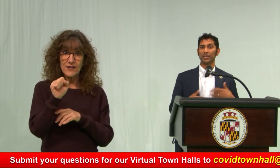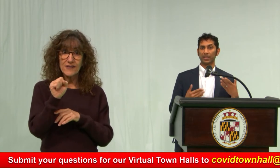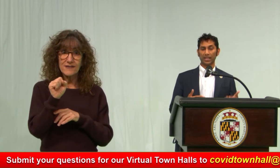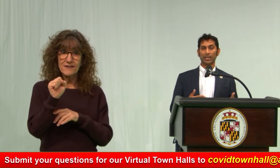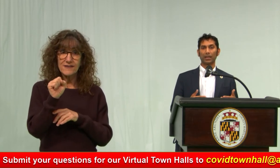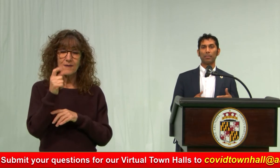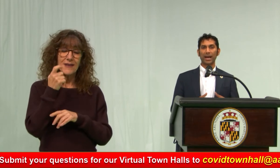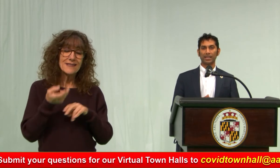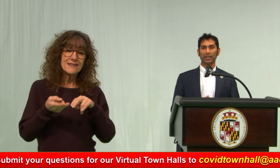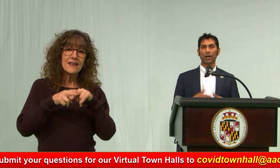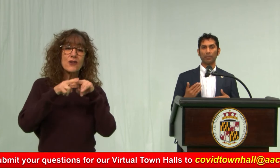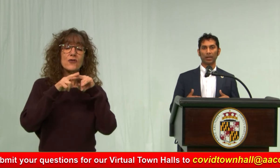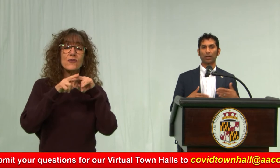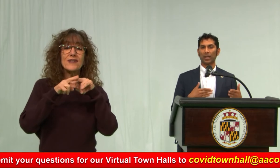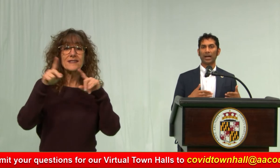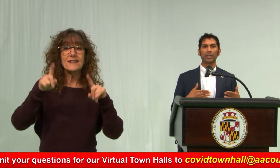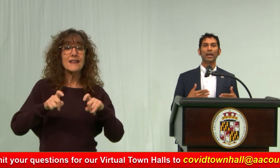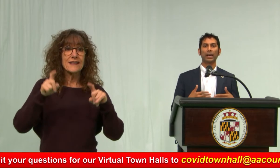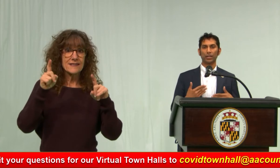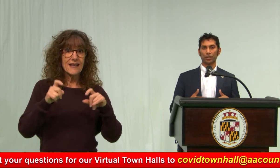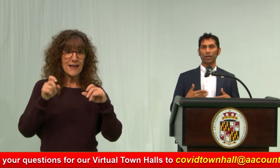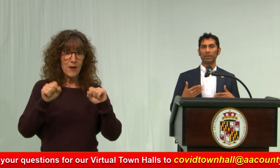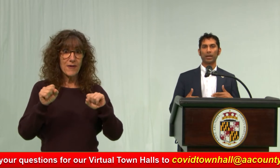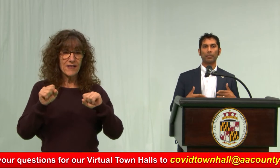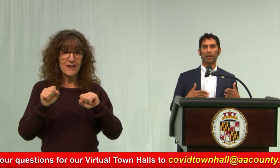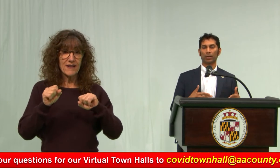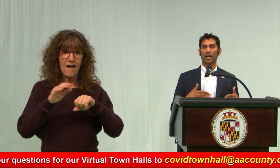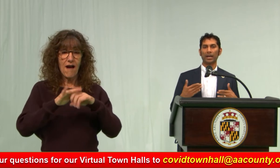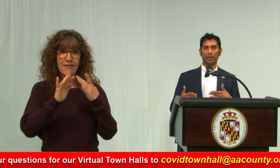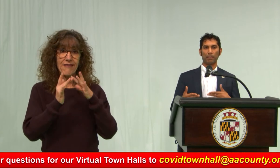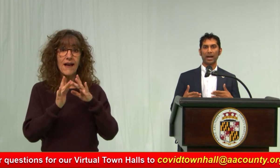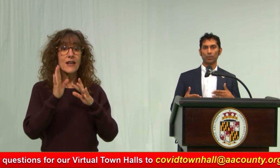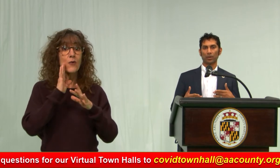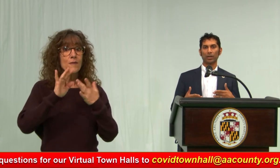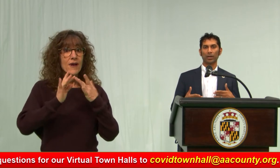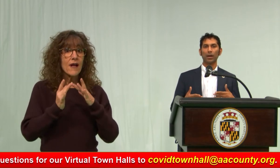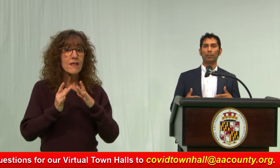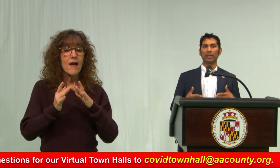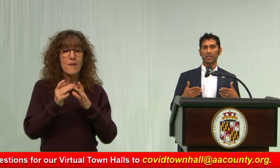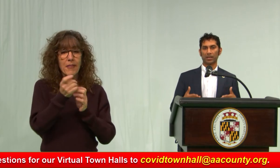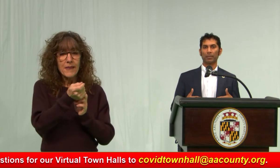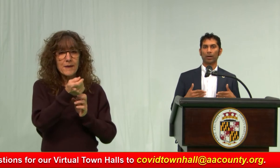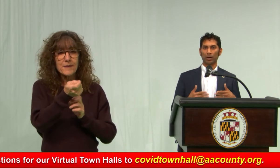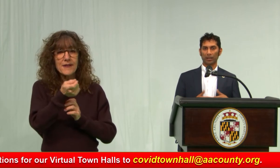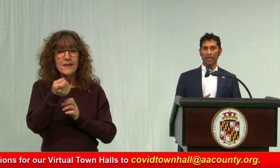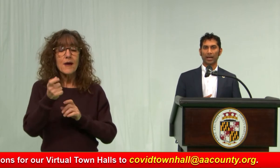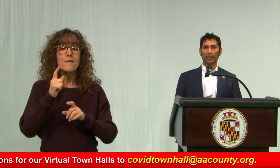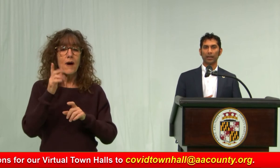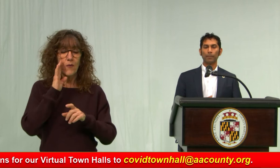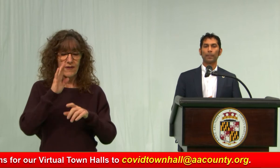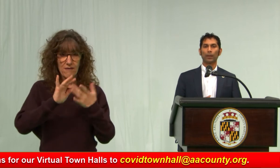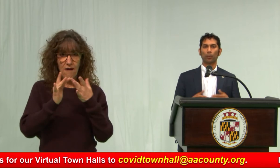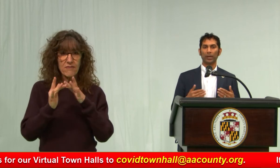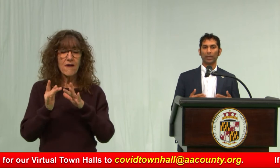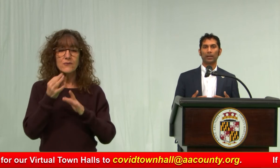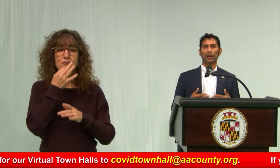of increased testing capacity coming online. It's going to be coming online in patchwork, but it's coming